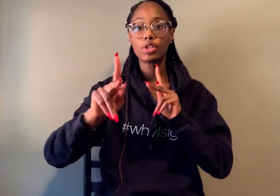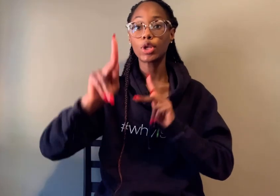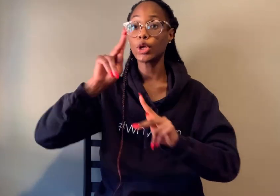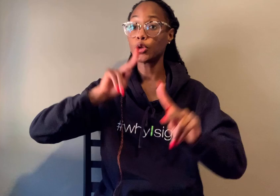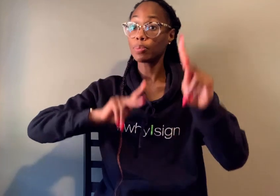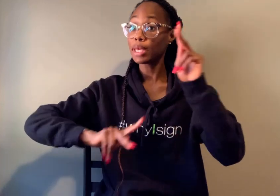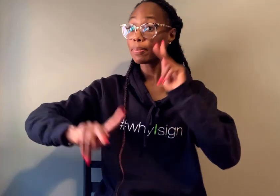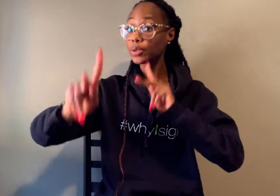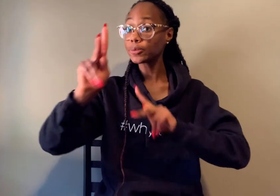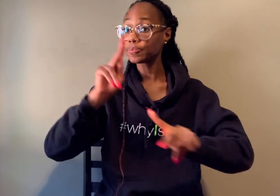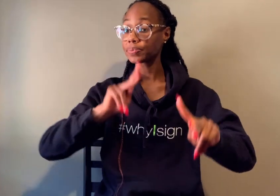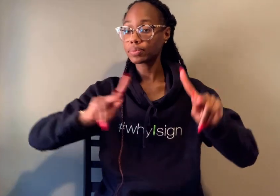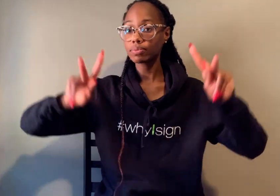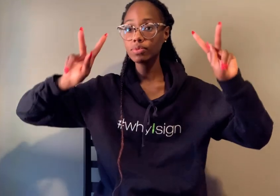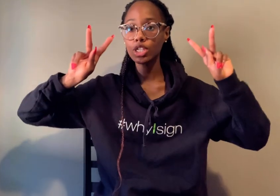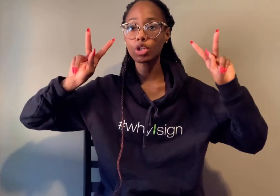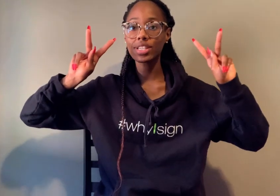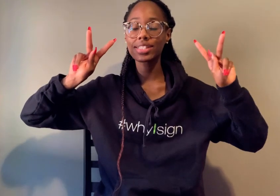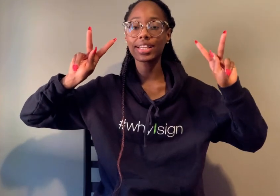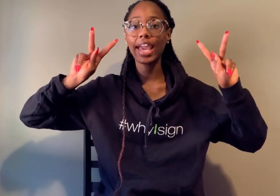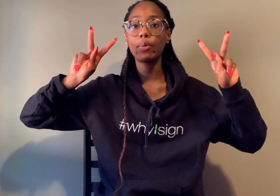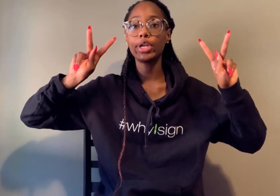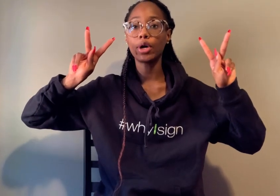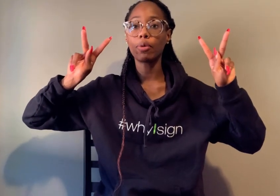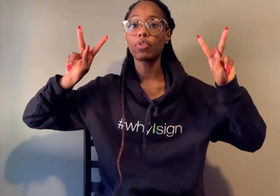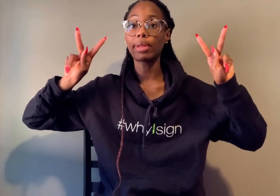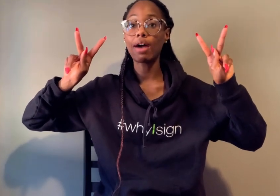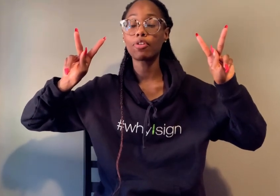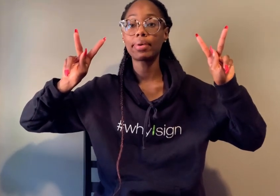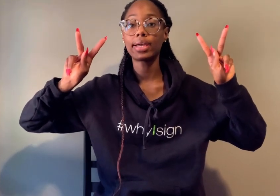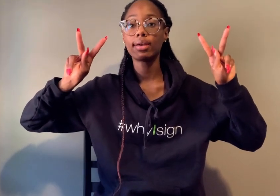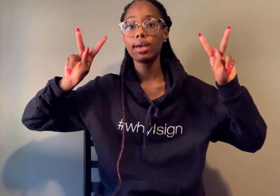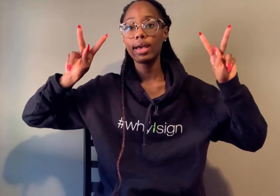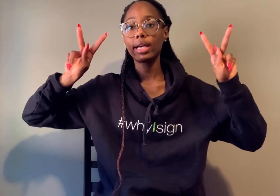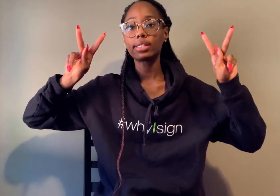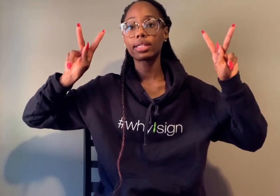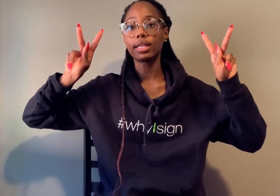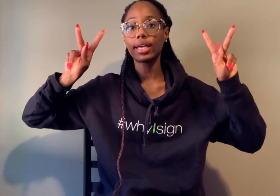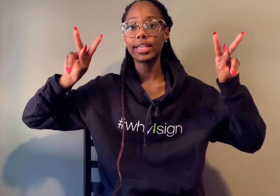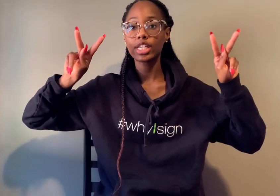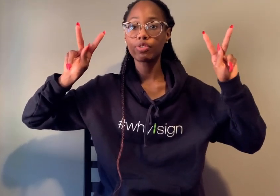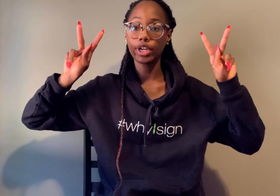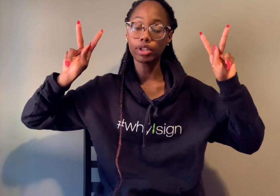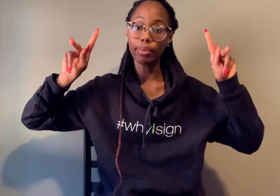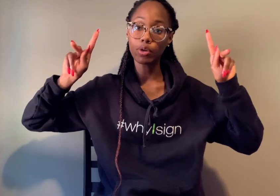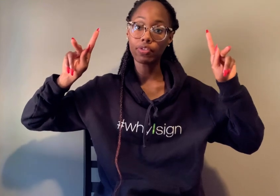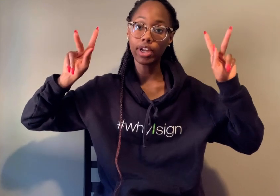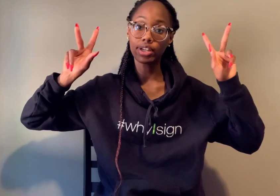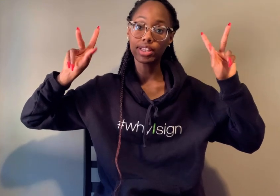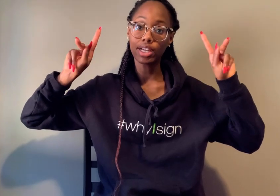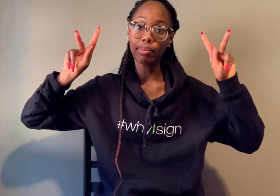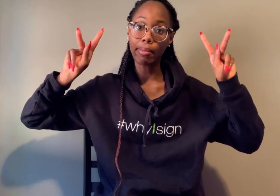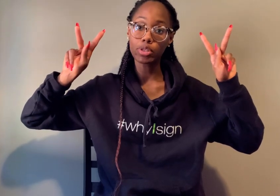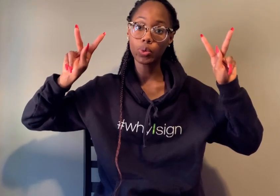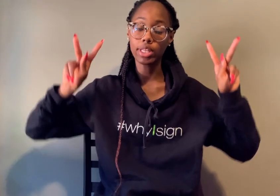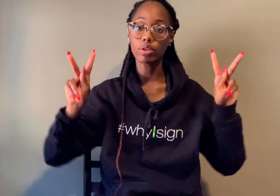you can do people. So this is a K we know from the alphabet. It's the index finger, the middle finger, and the thumb in between those